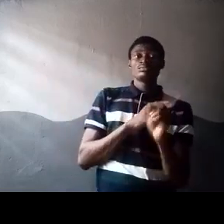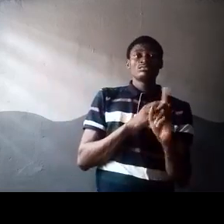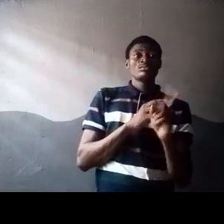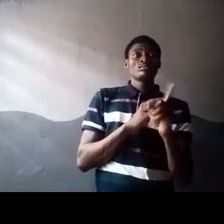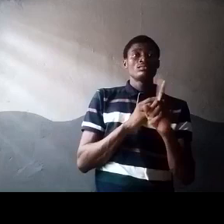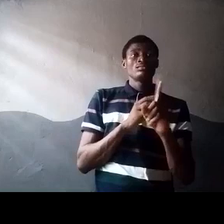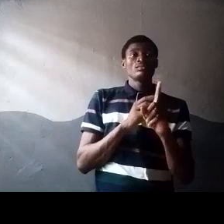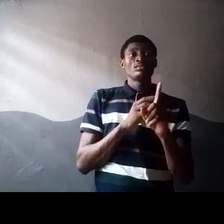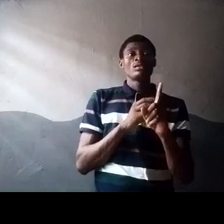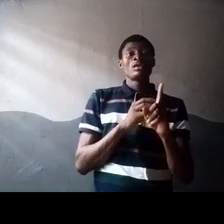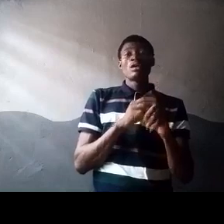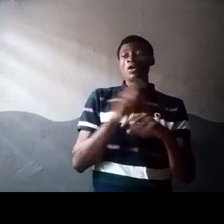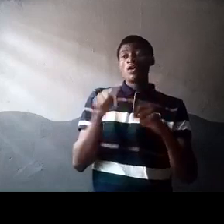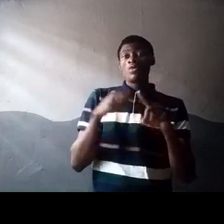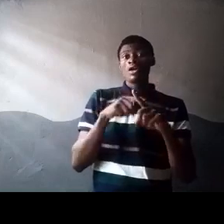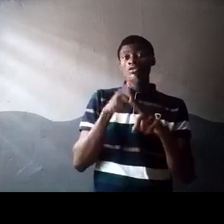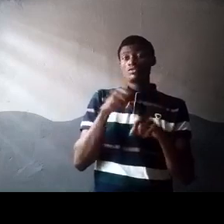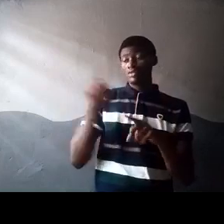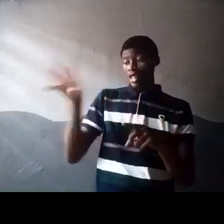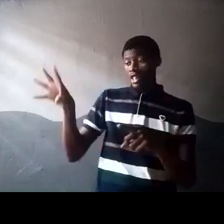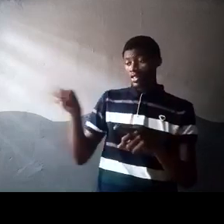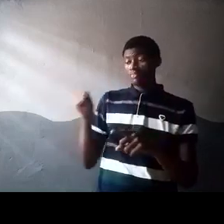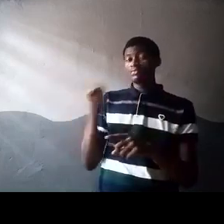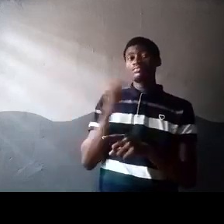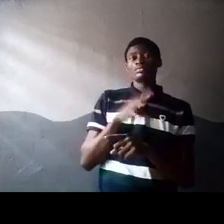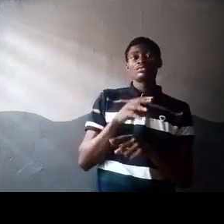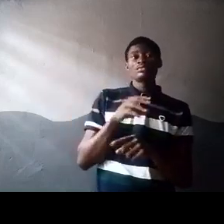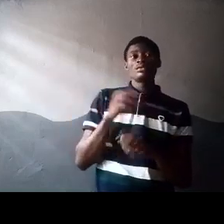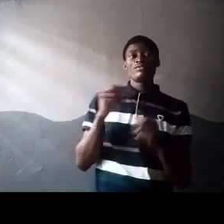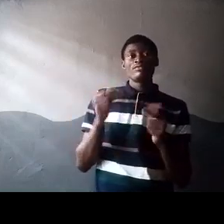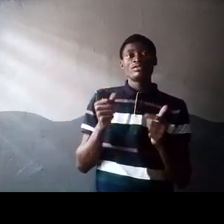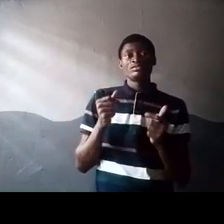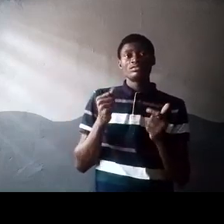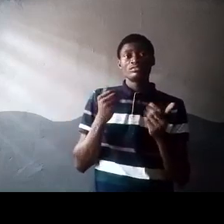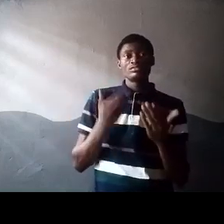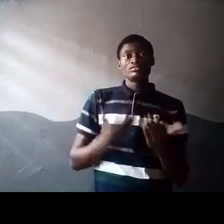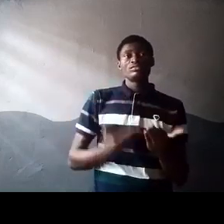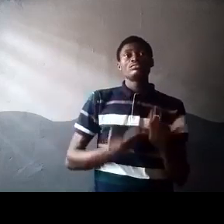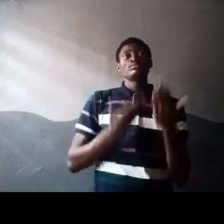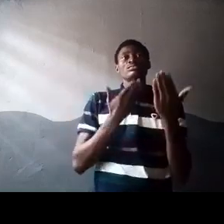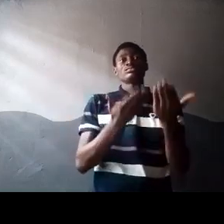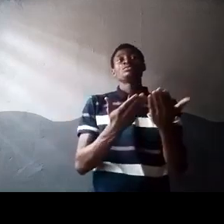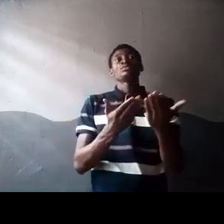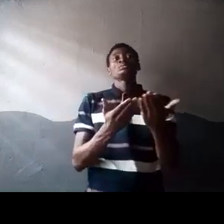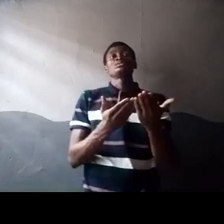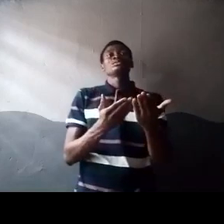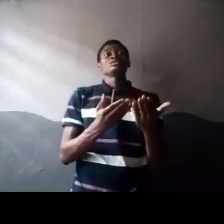when you submit your application, they scan it through a plagiarism detector.